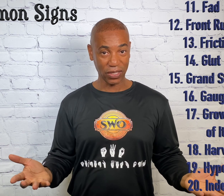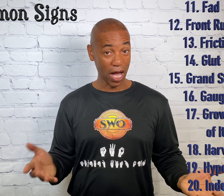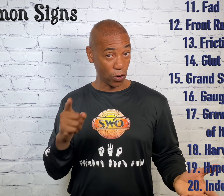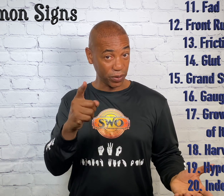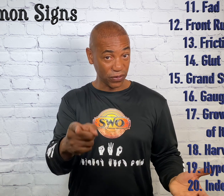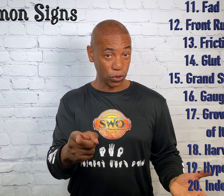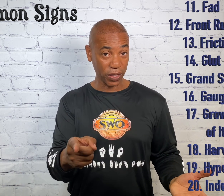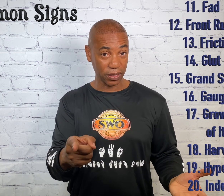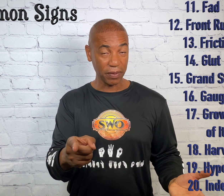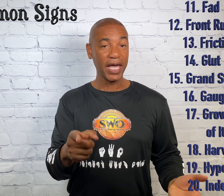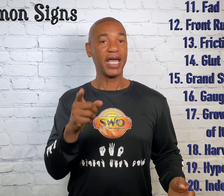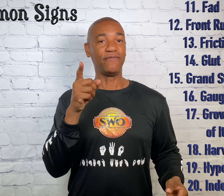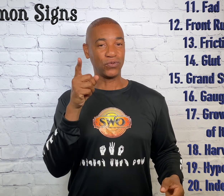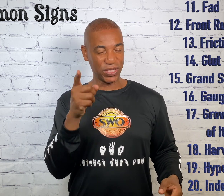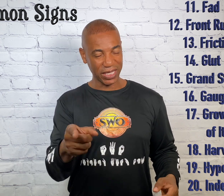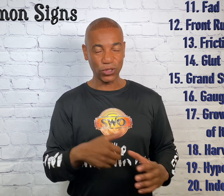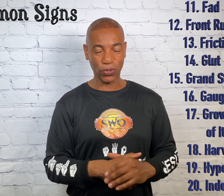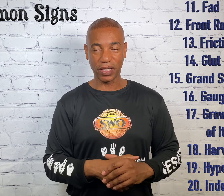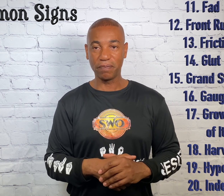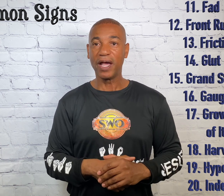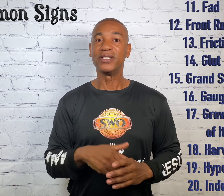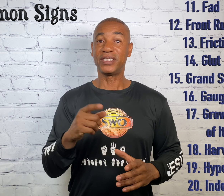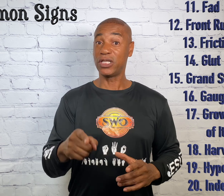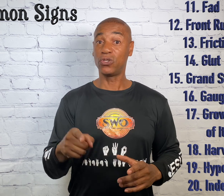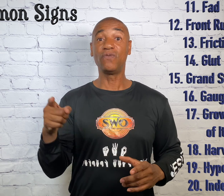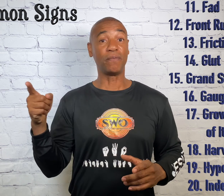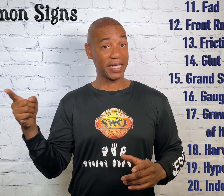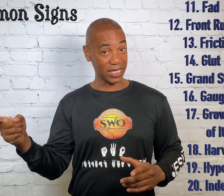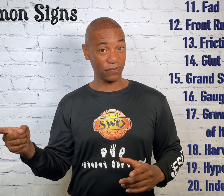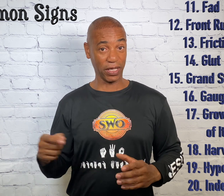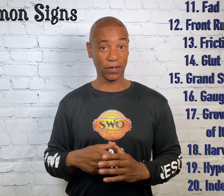signs. I hope you've enjoyed them. If you did enjoy them, stay tuned for my next video.